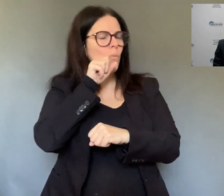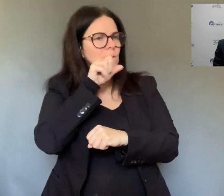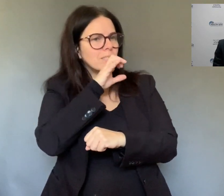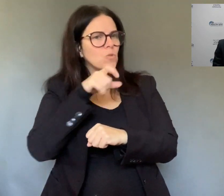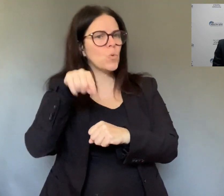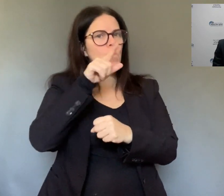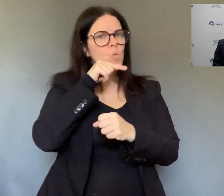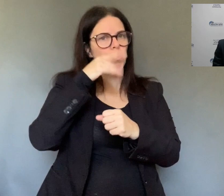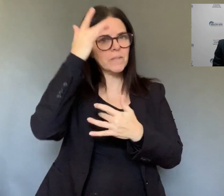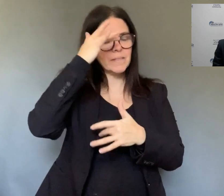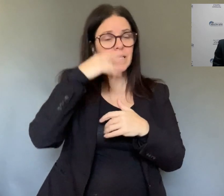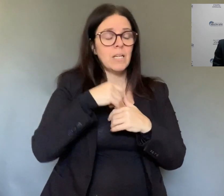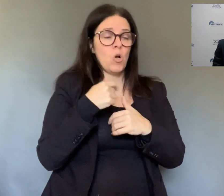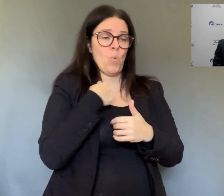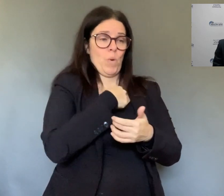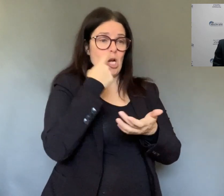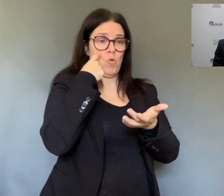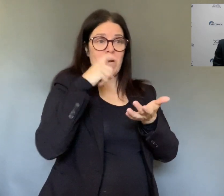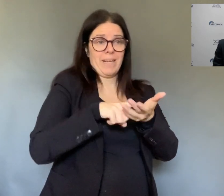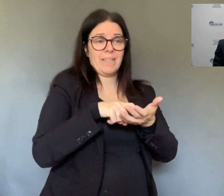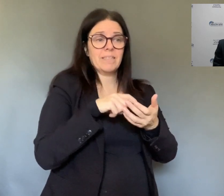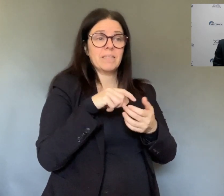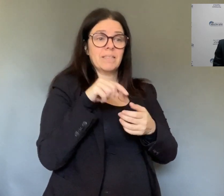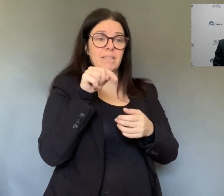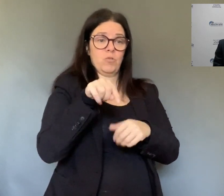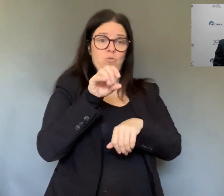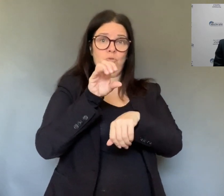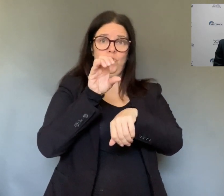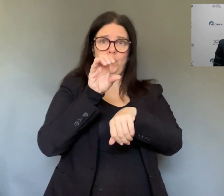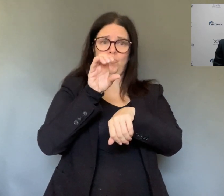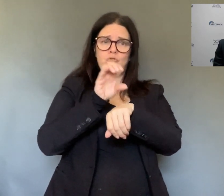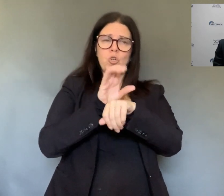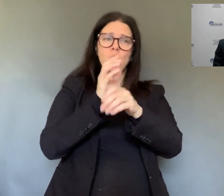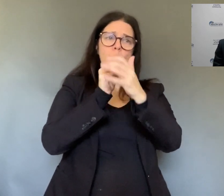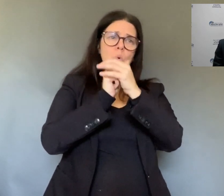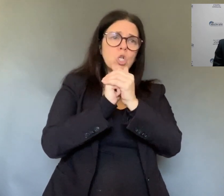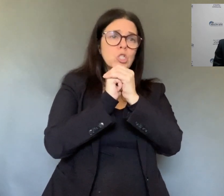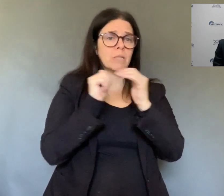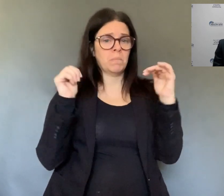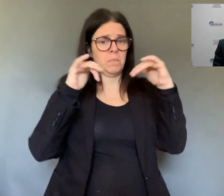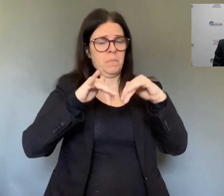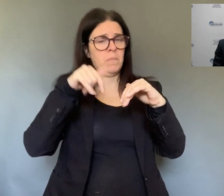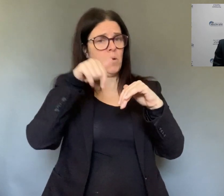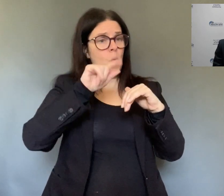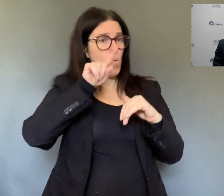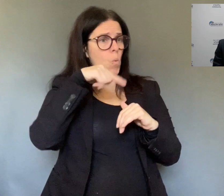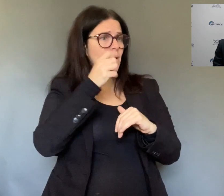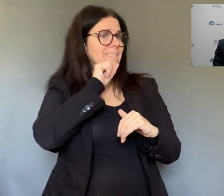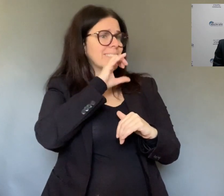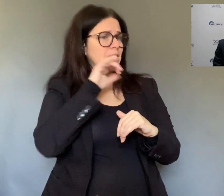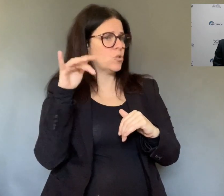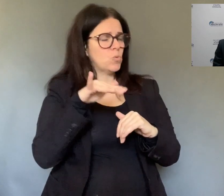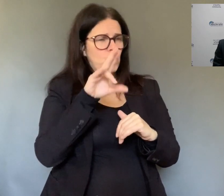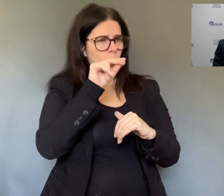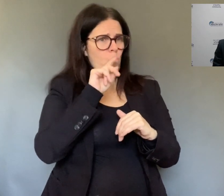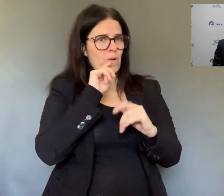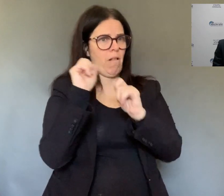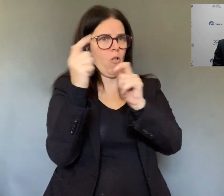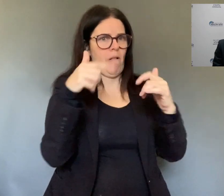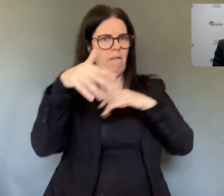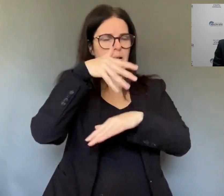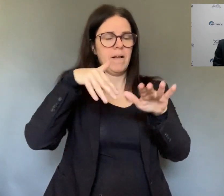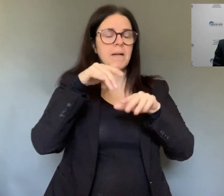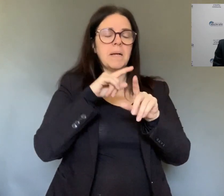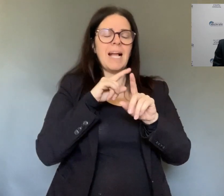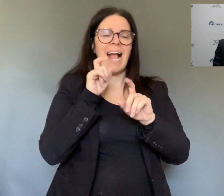these places of worship is not only visited by seniors, but by everyone. So we'll have to really take a good look at it. But the bottom line